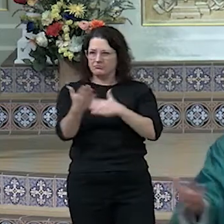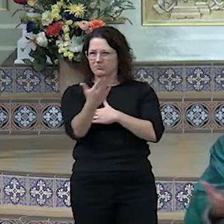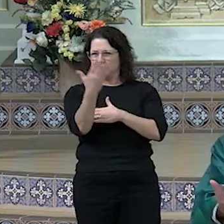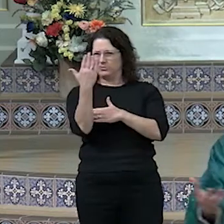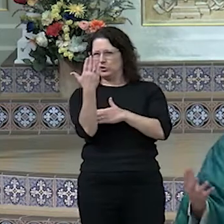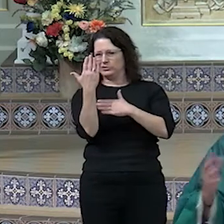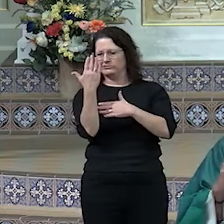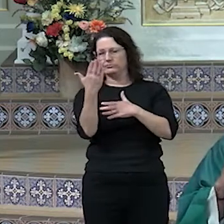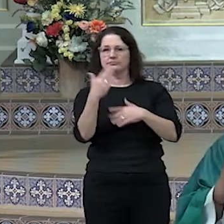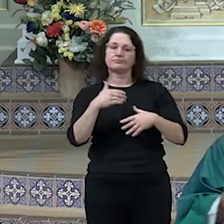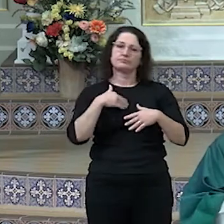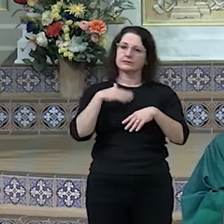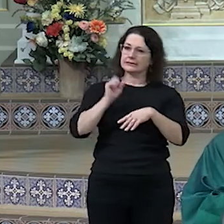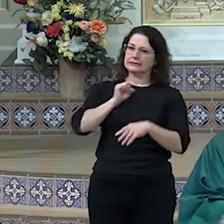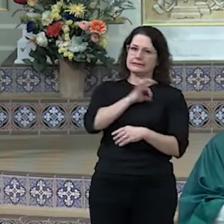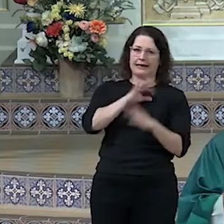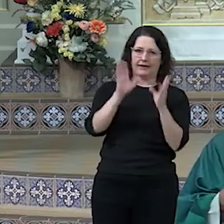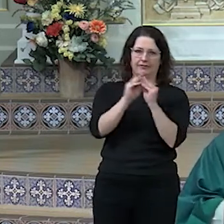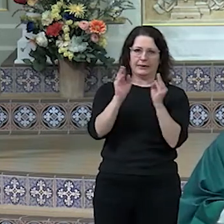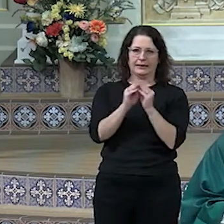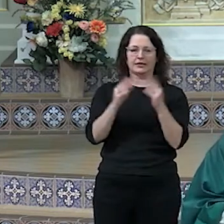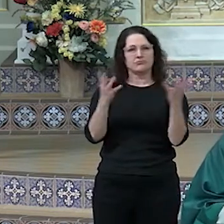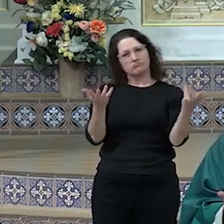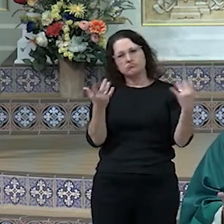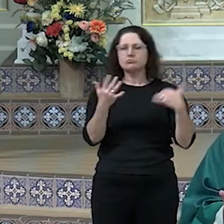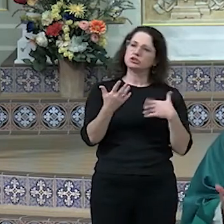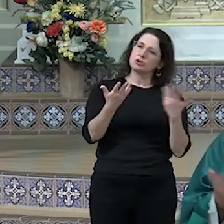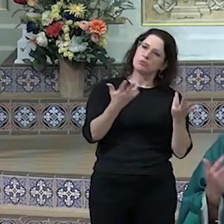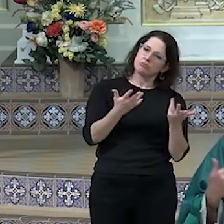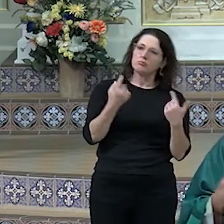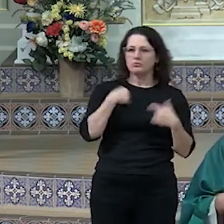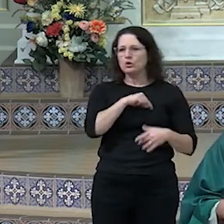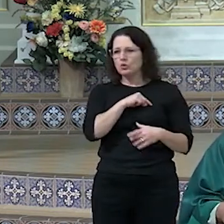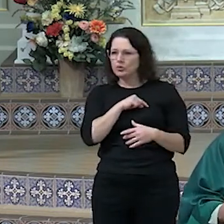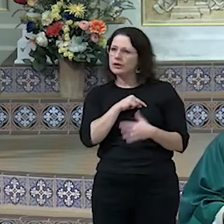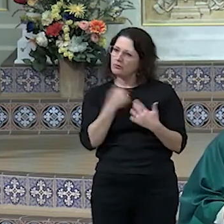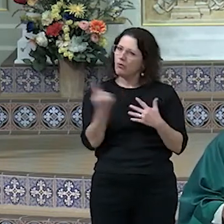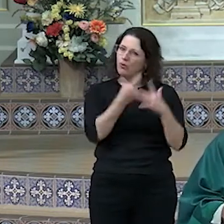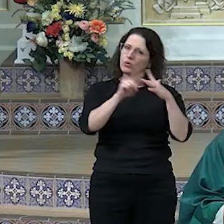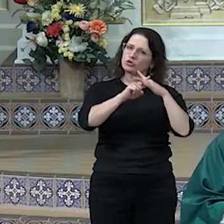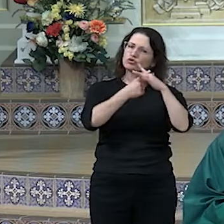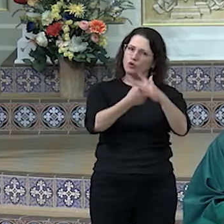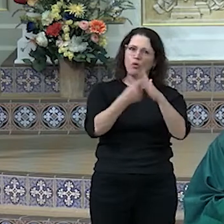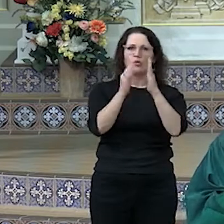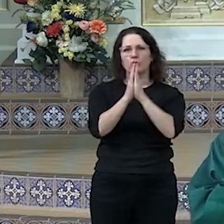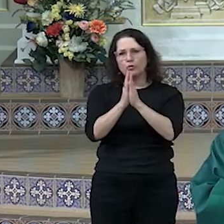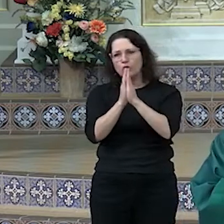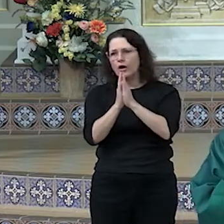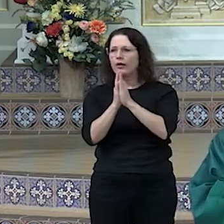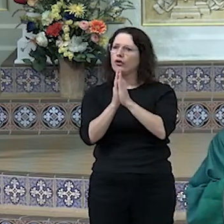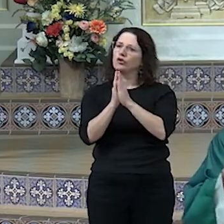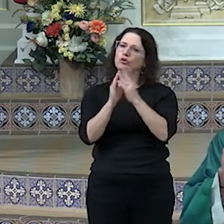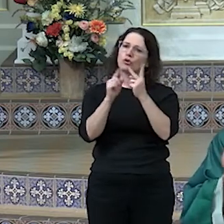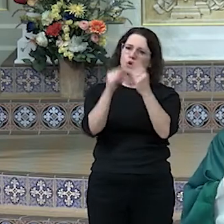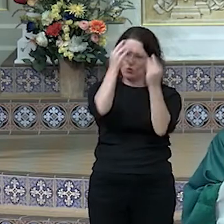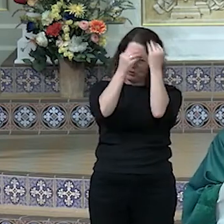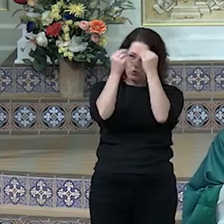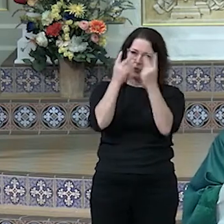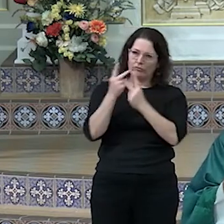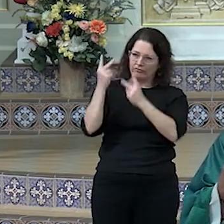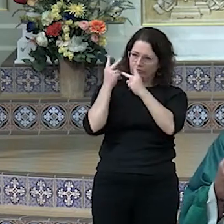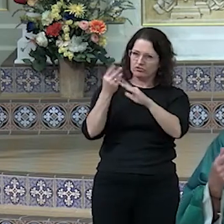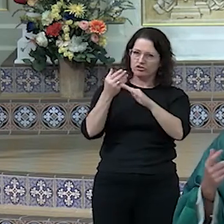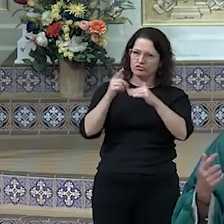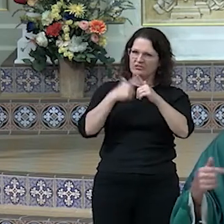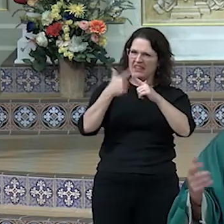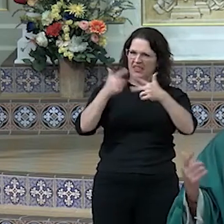I invited the staff to go into reflection, like we always start with prayer and reflection. And so I just invite